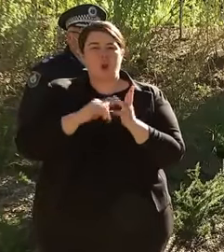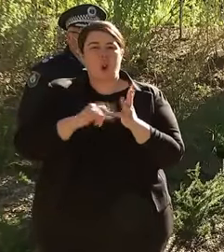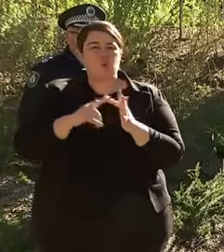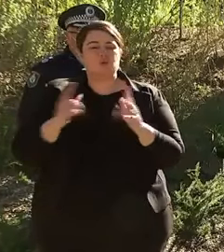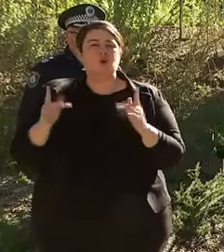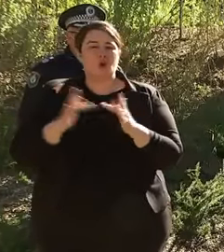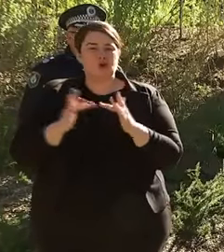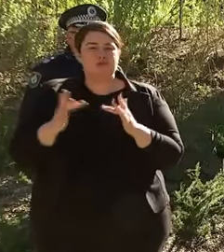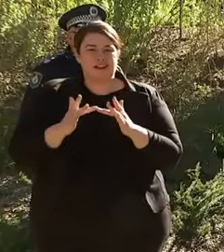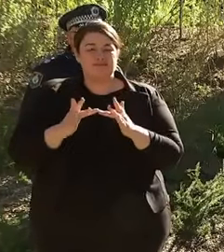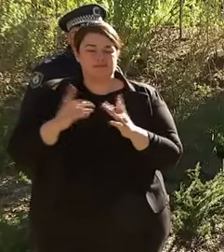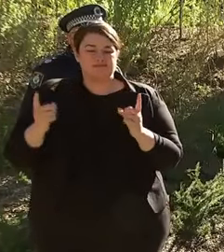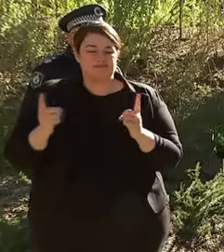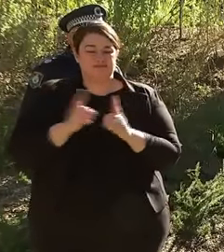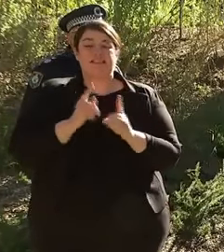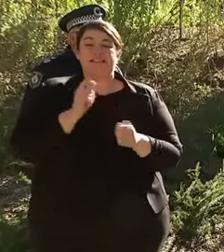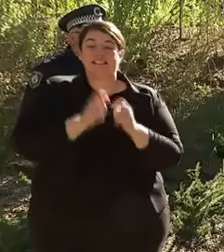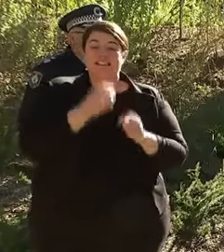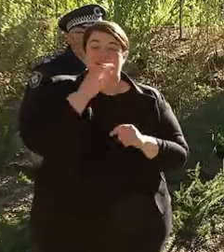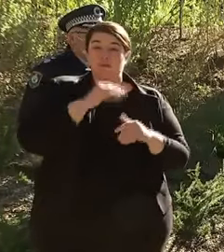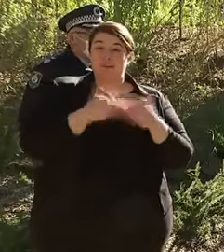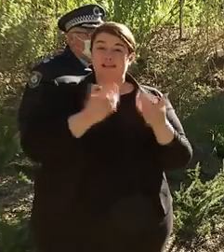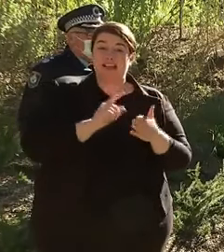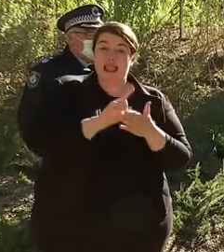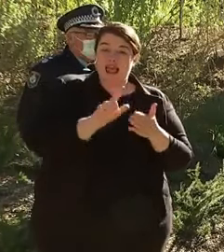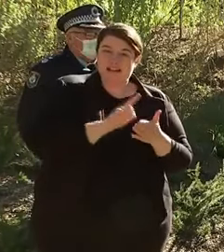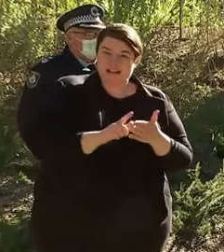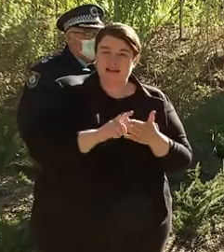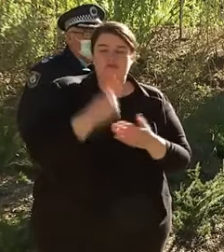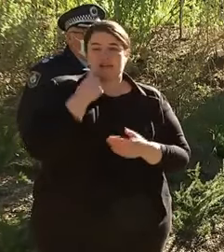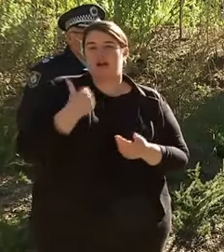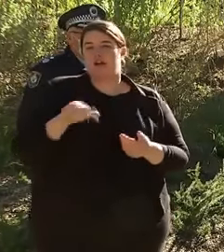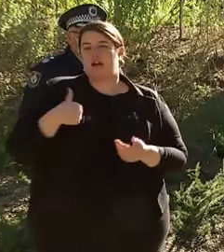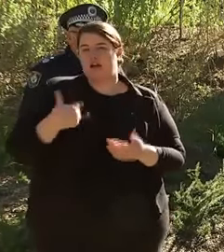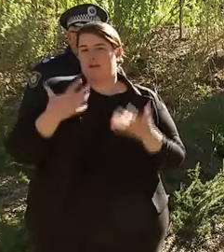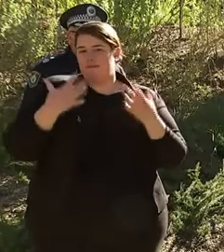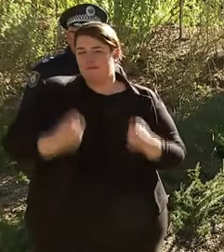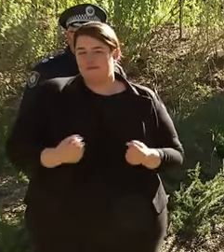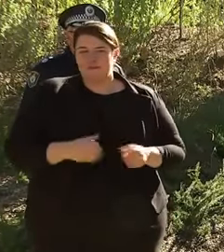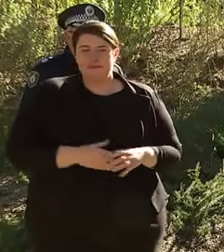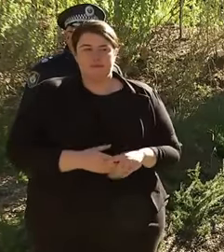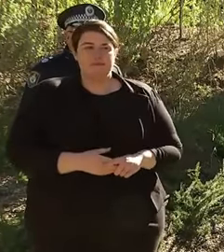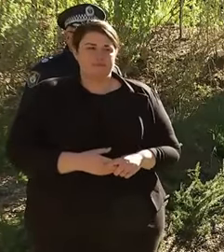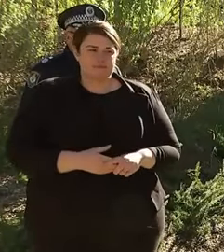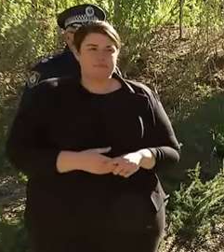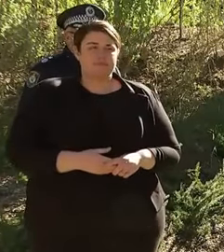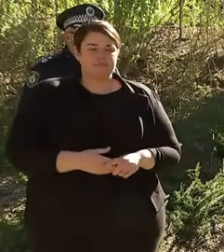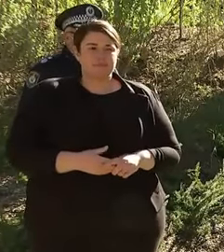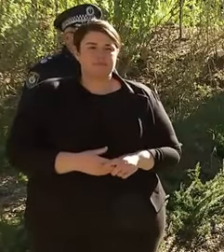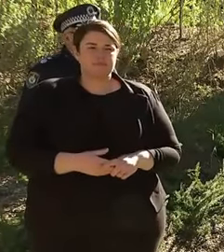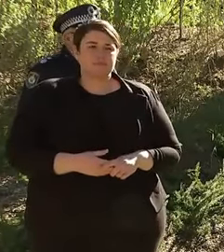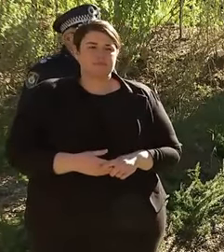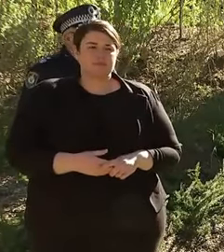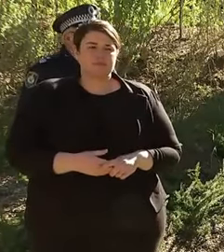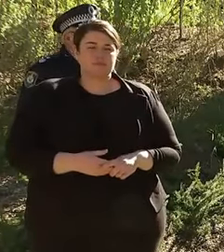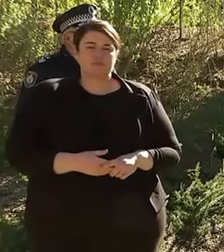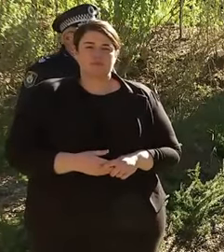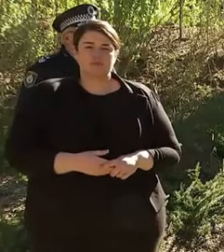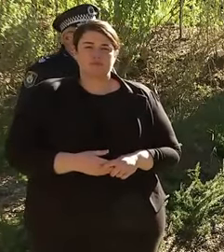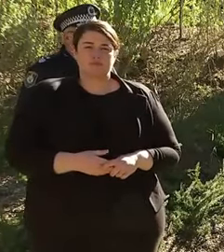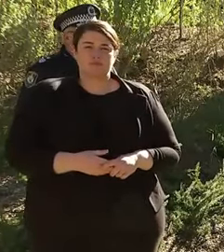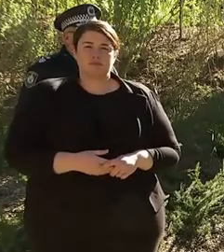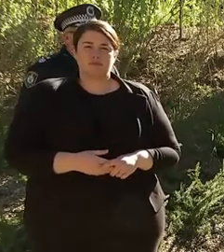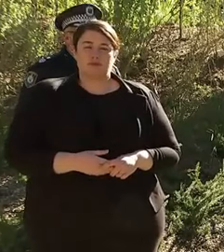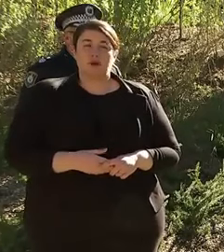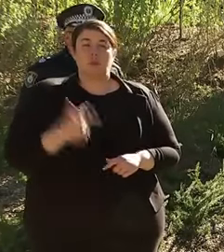days later. As a precaution, we're very conservative. We have called the people that